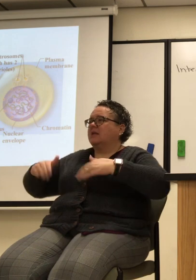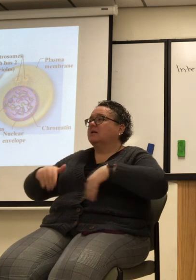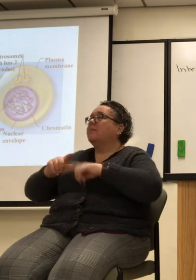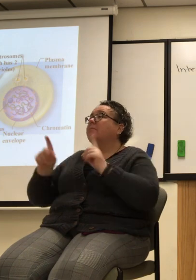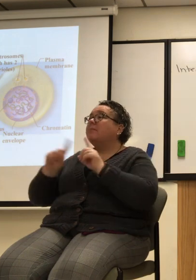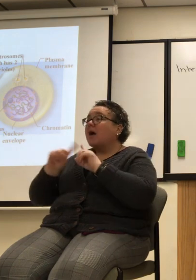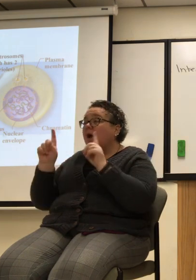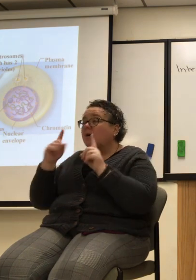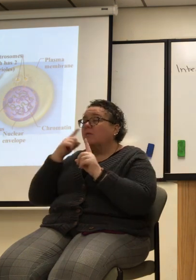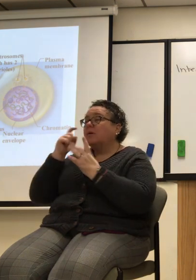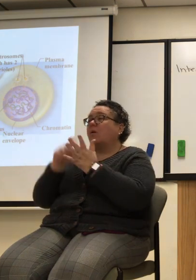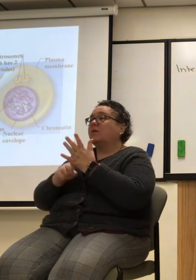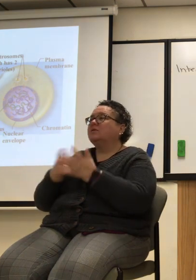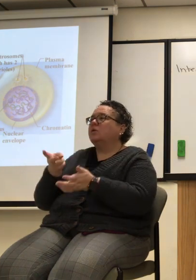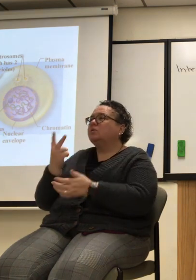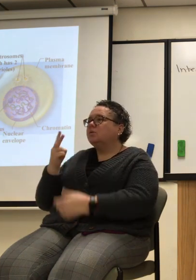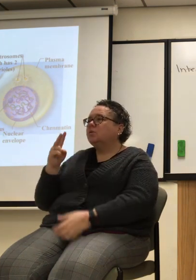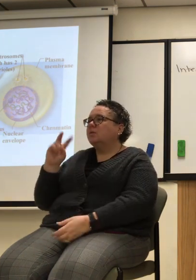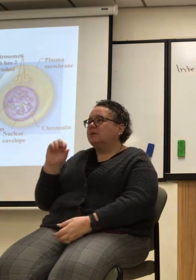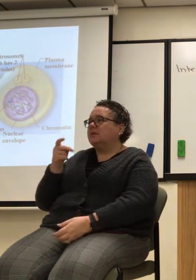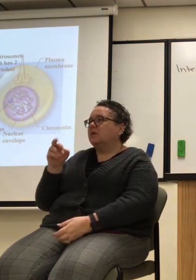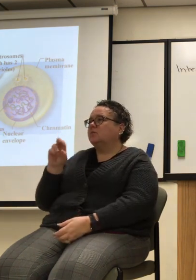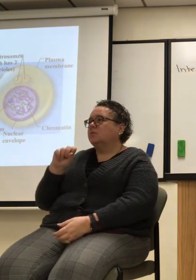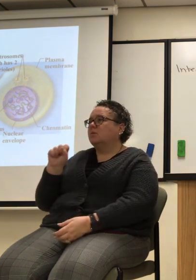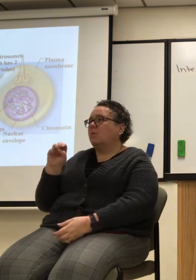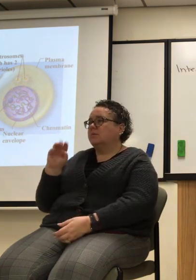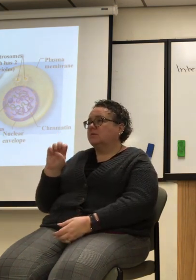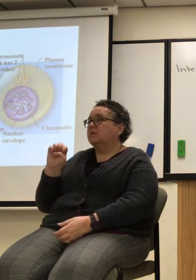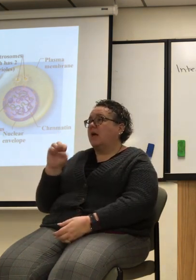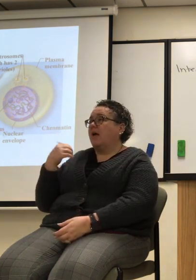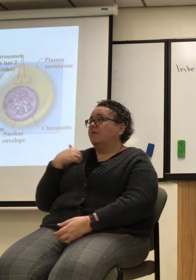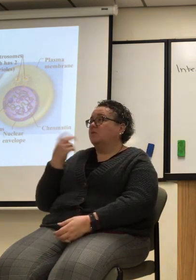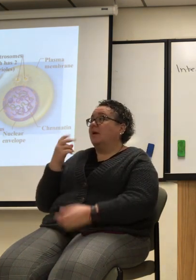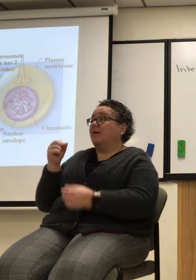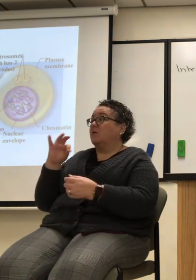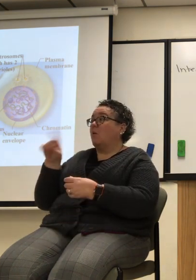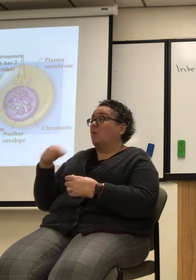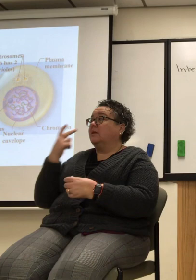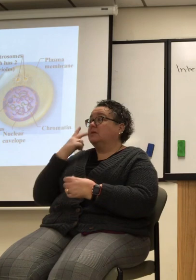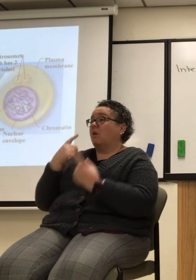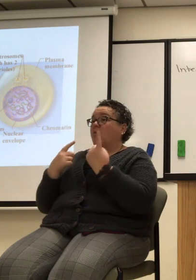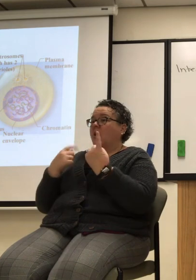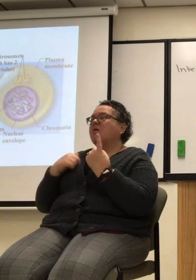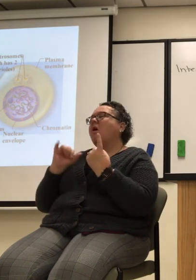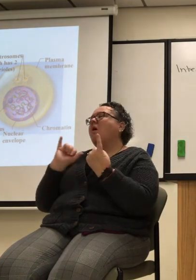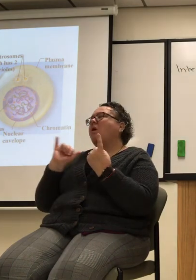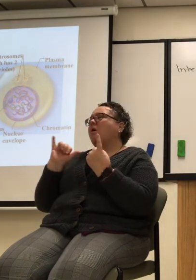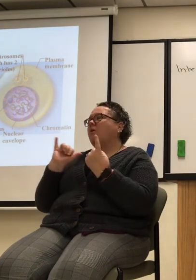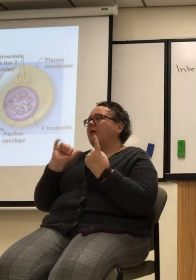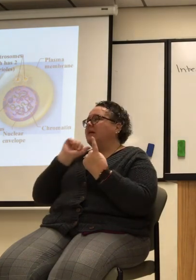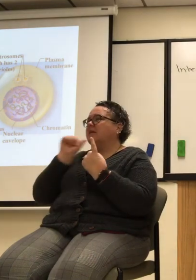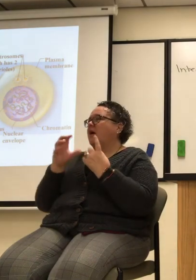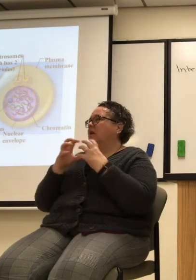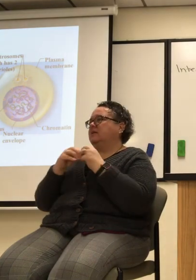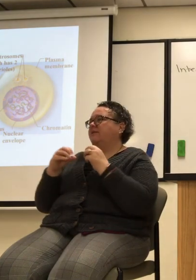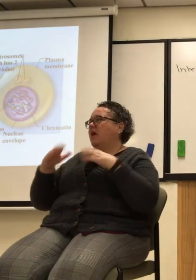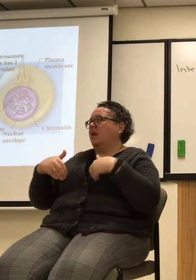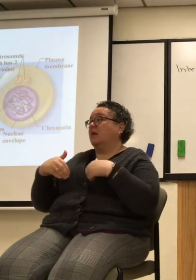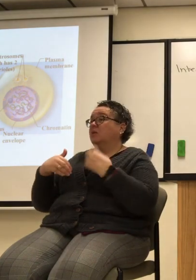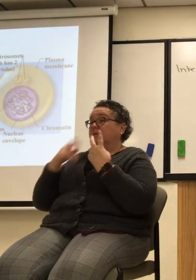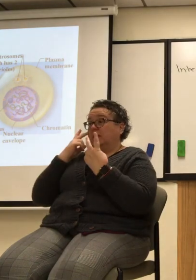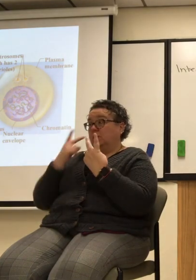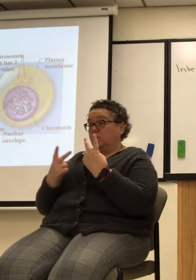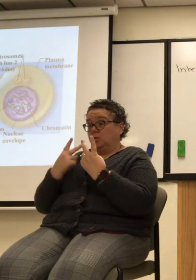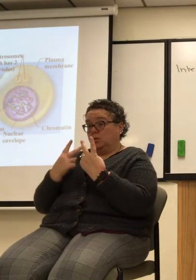centrosomes. Okay, there's two. So if you only saw one, you'd be like, oh, well, it's not going to divide. If you see